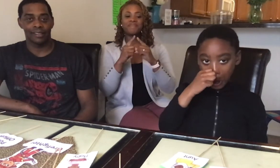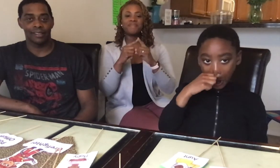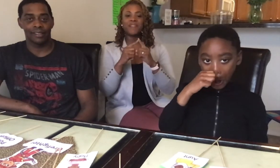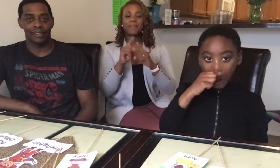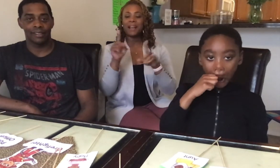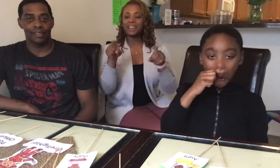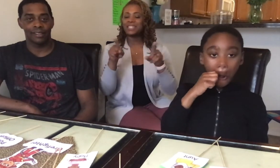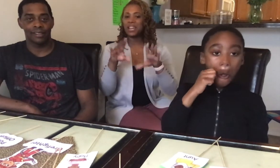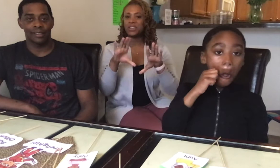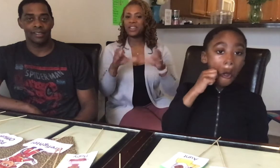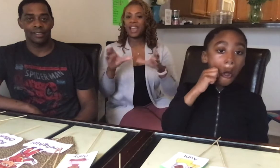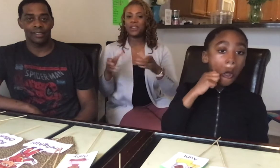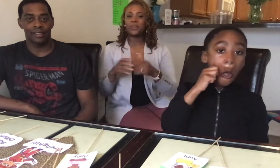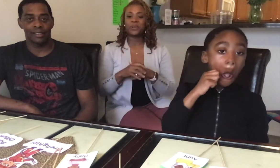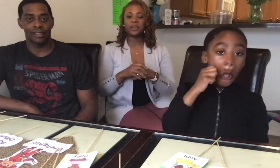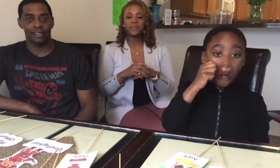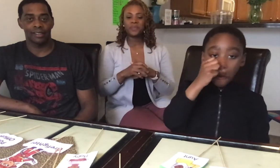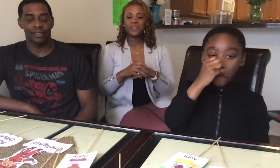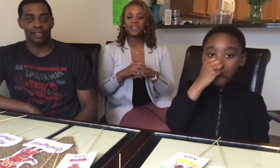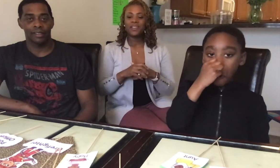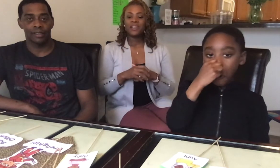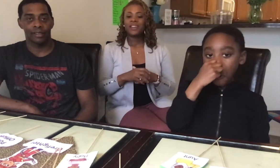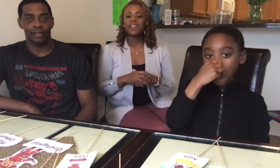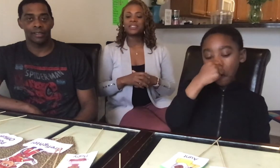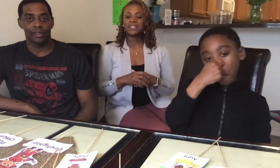I'm not going to tell you the category. Here's the sign.